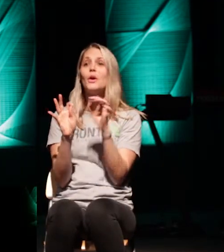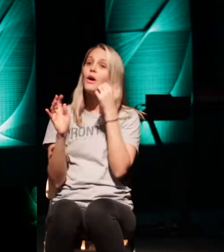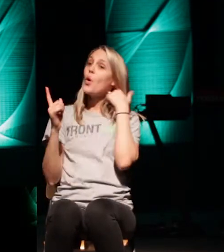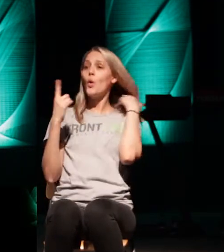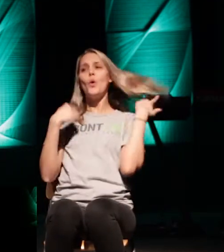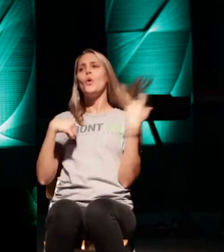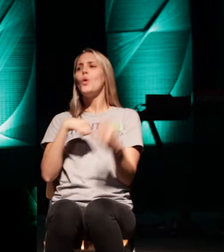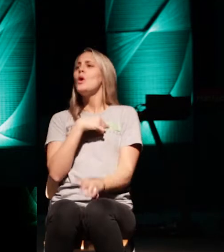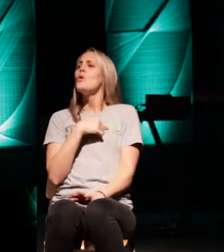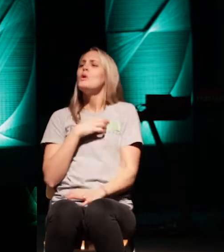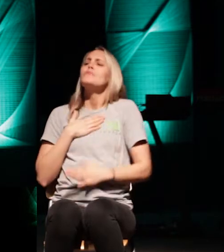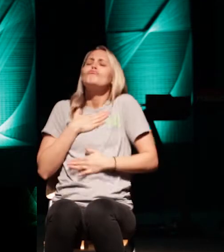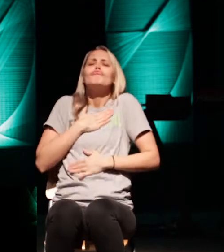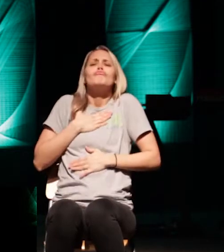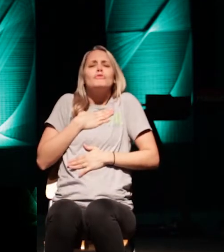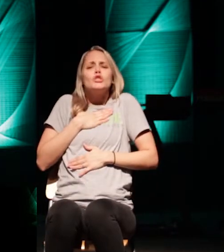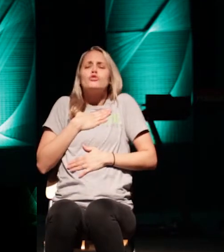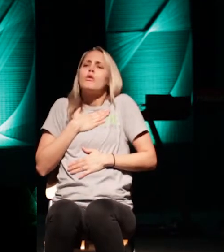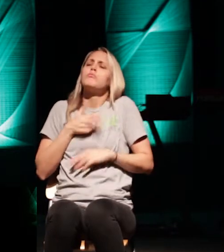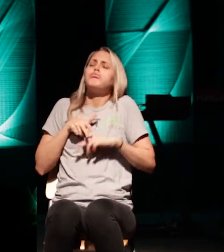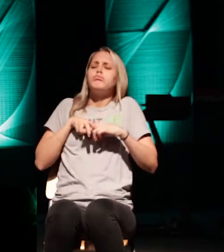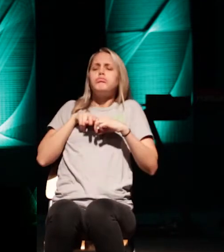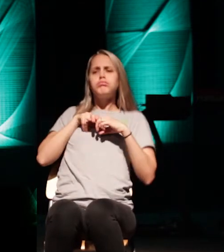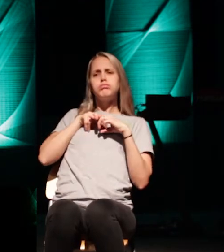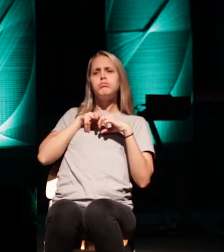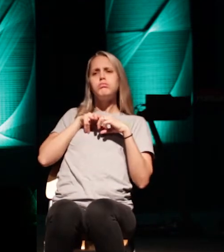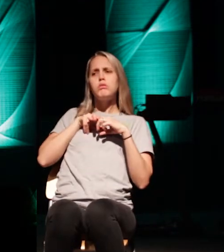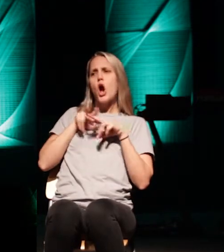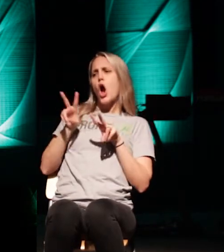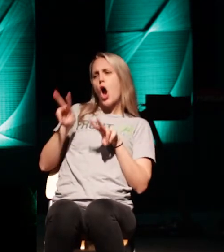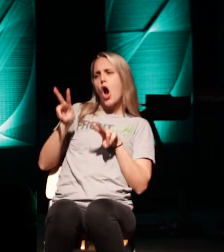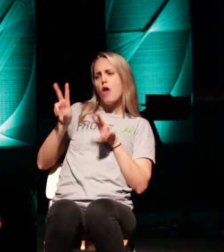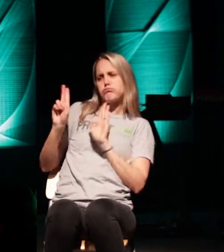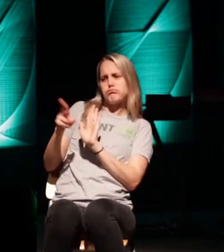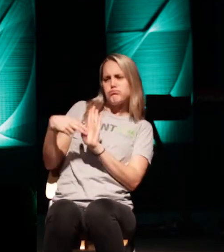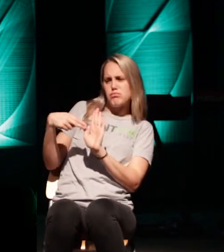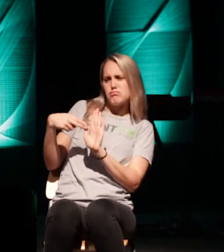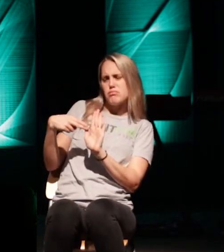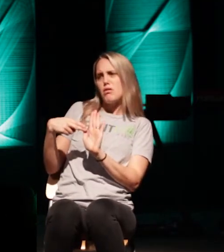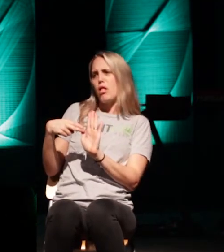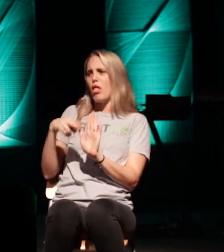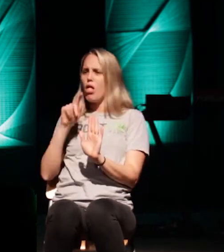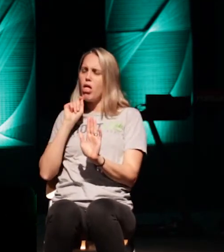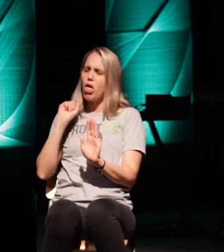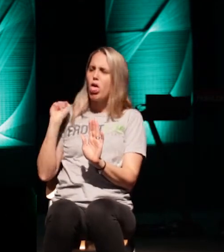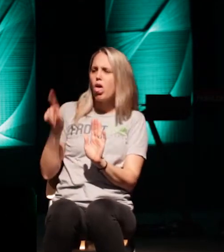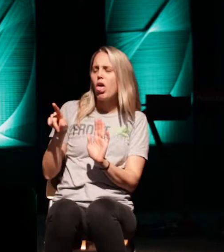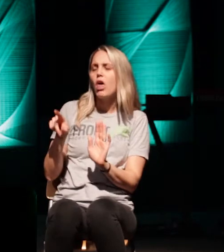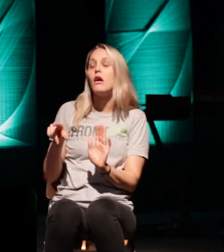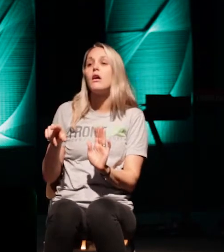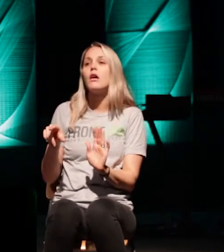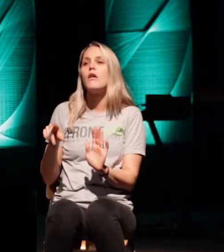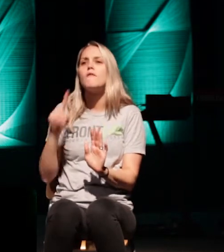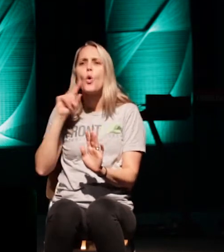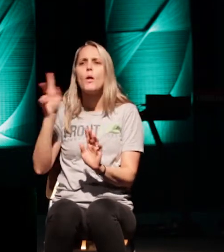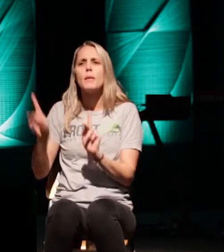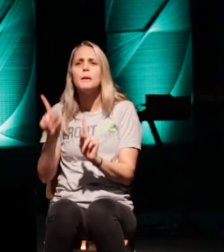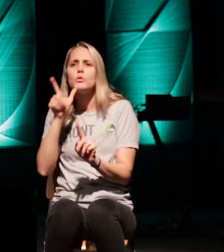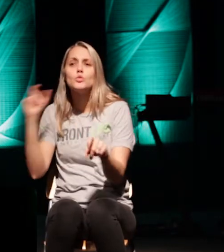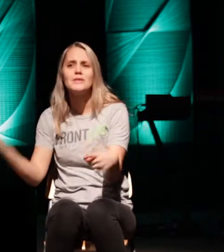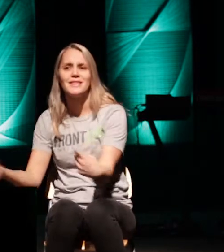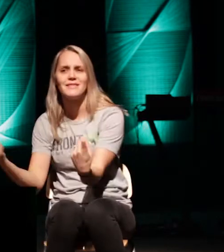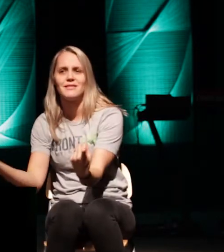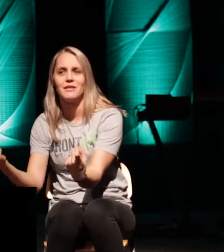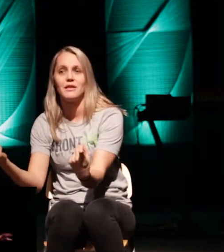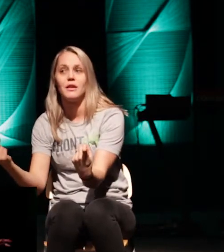and accuse or throw rocks at or judge those who are different or do different things, or those who sin. And maybe it's right that they